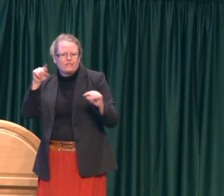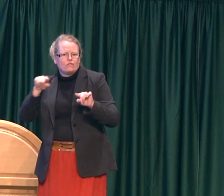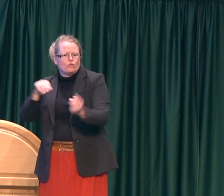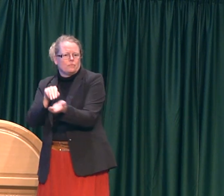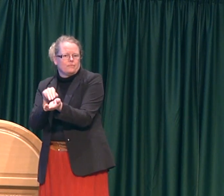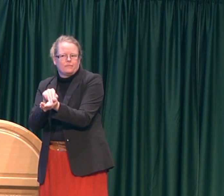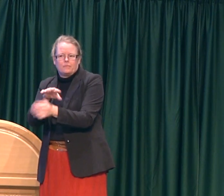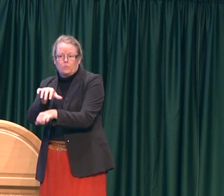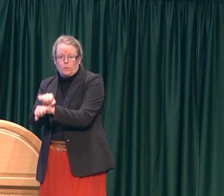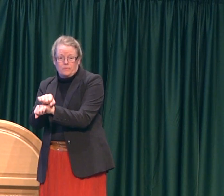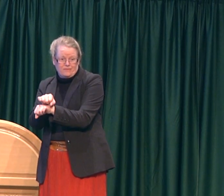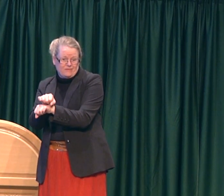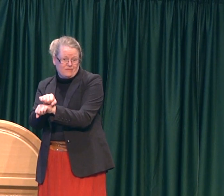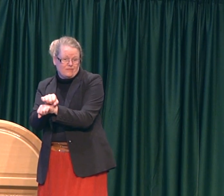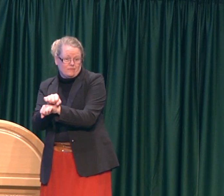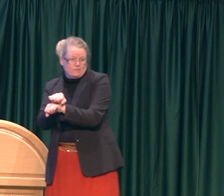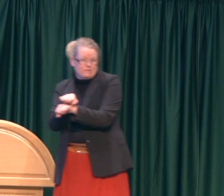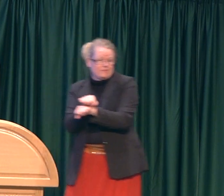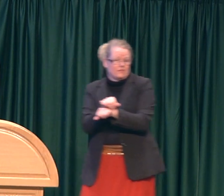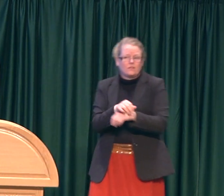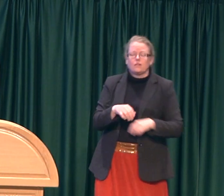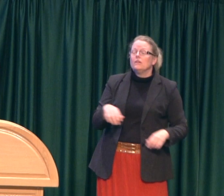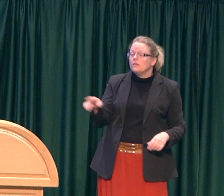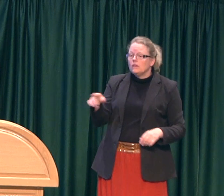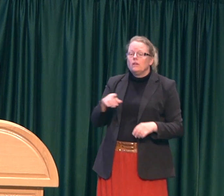However, there were still some ineffective uses, right, during a doctor's appointment, for instance.